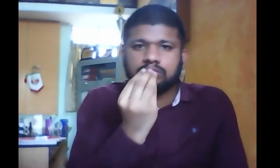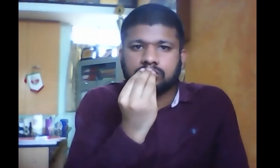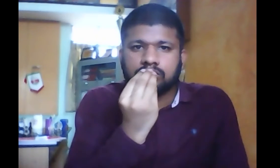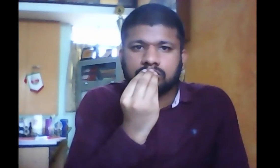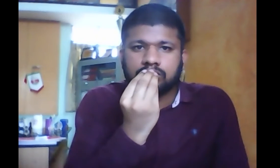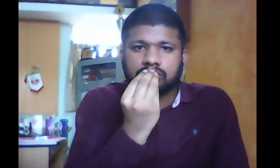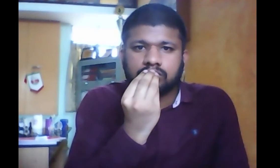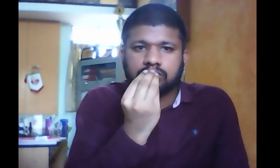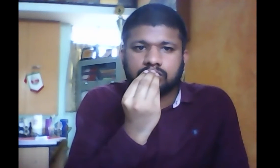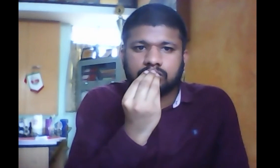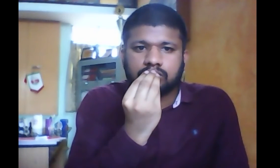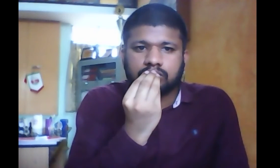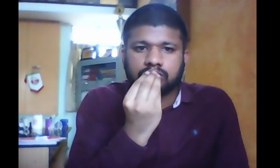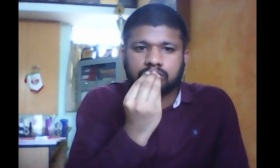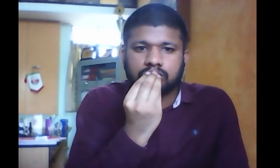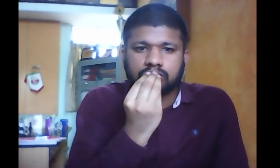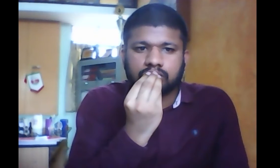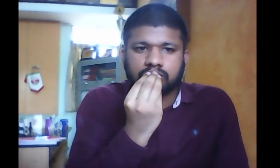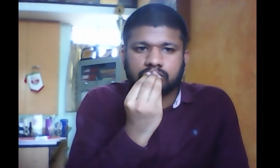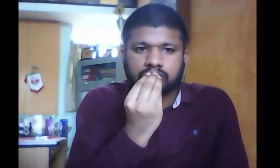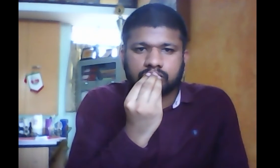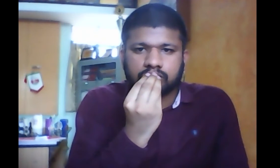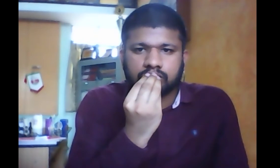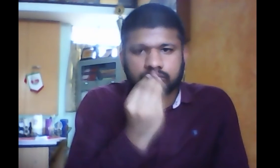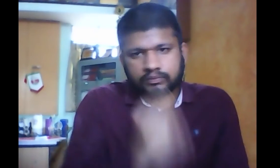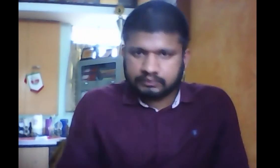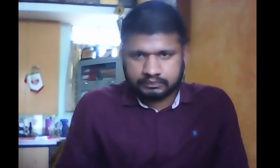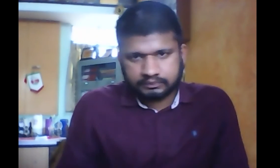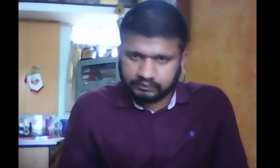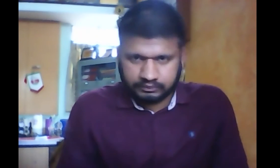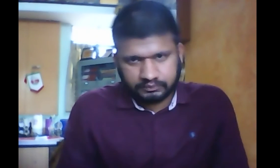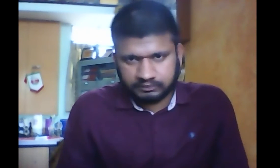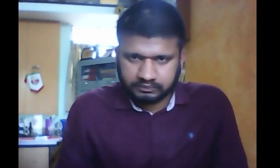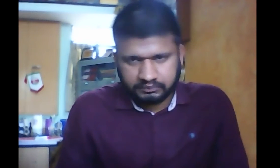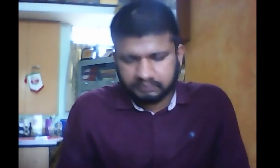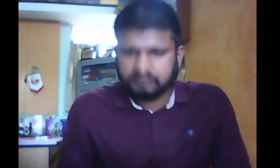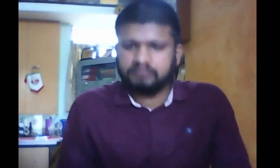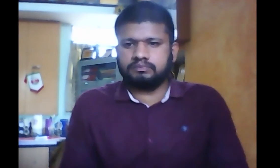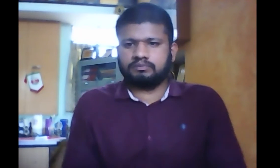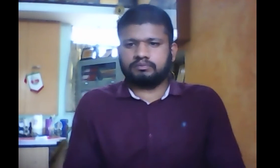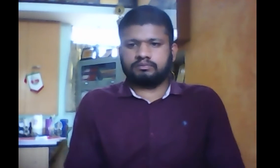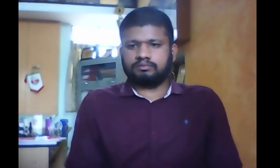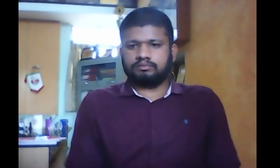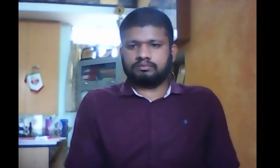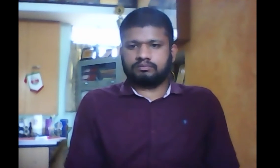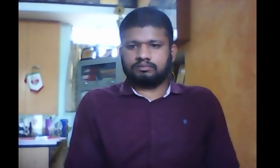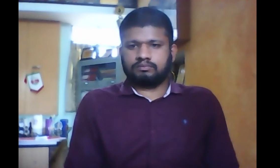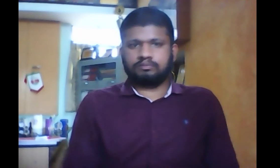Afternoon food. This is sign for lunch. Afternoon and food. Good.